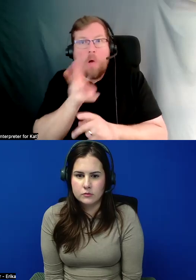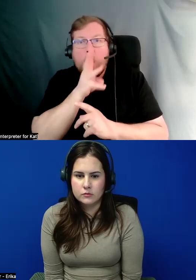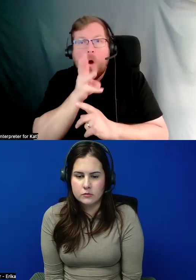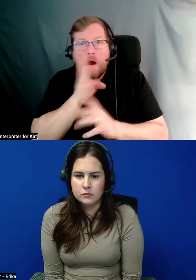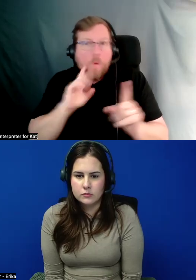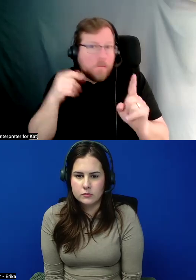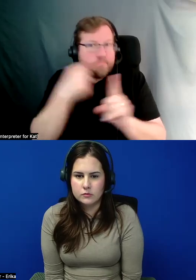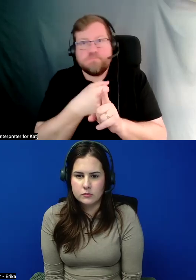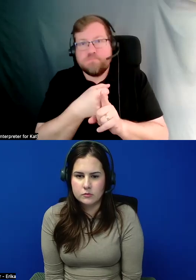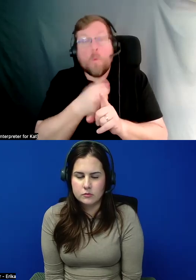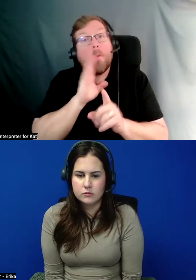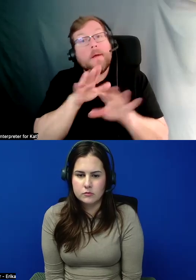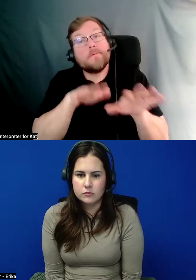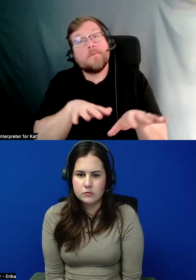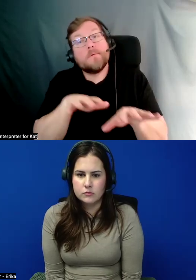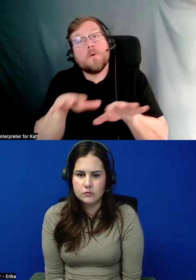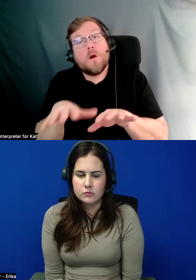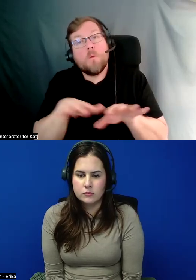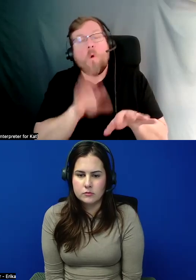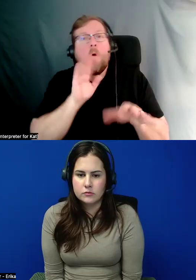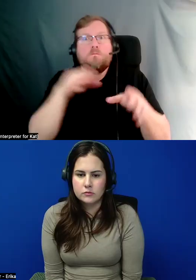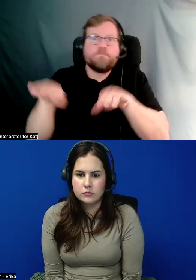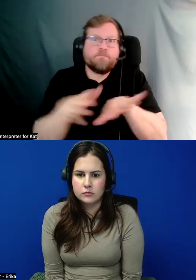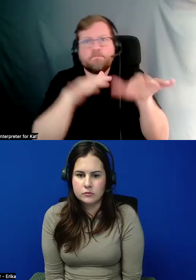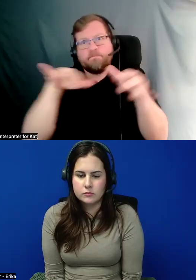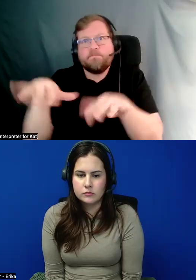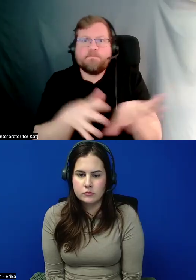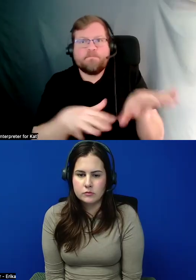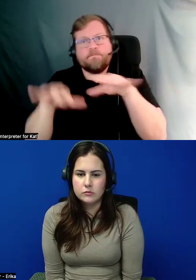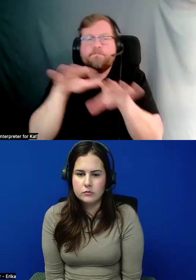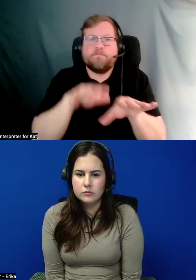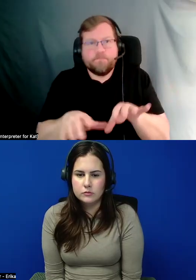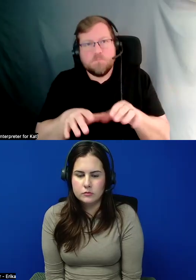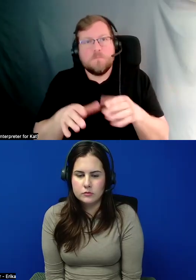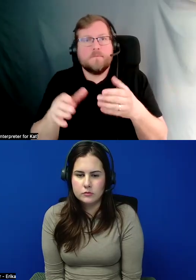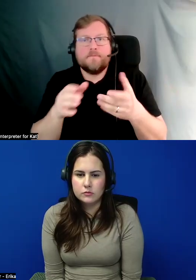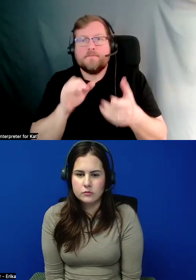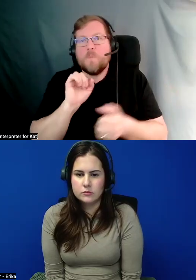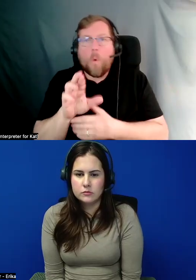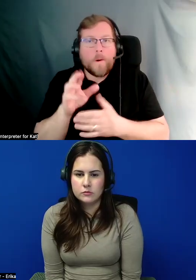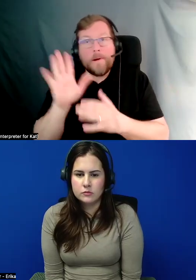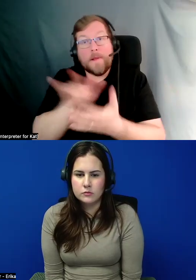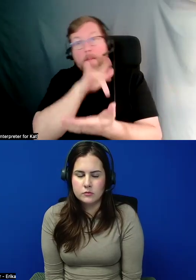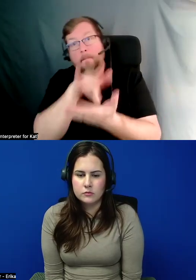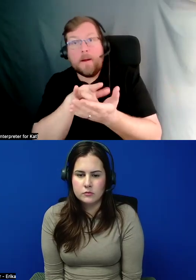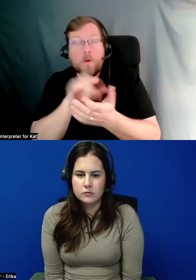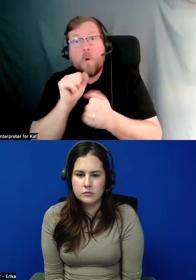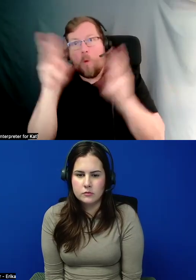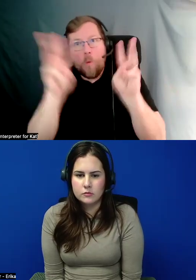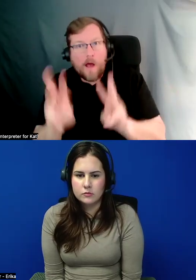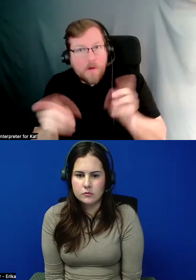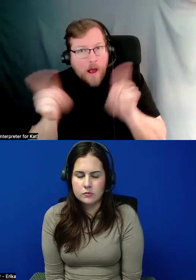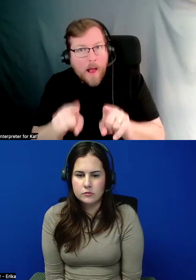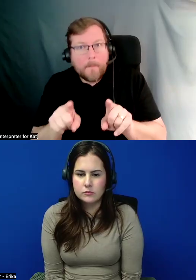each day. Calm river or a wild, angry river or some weather. Because, like you